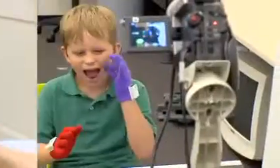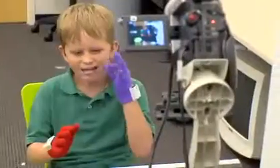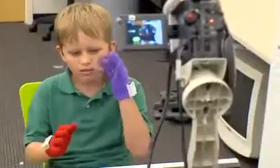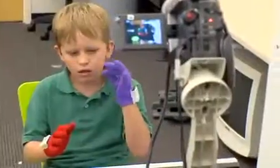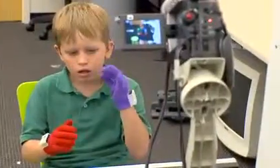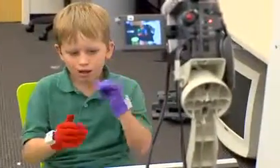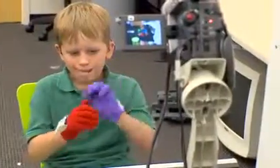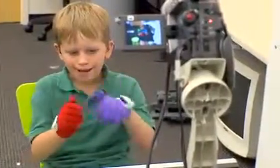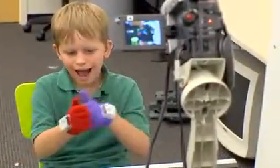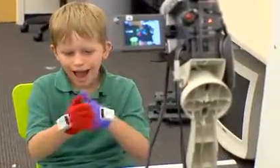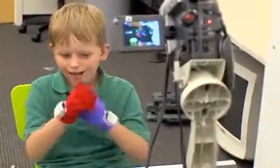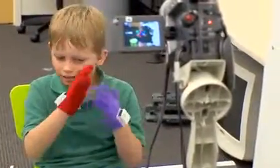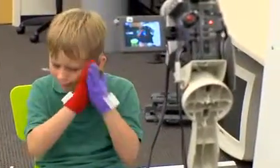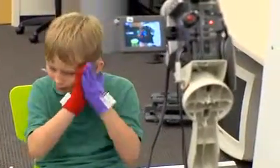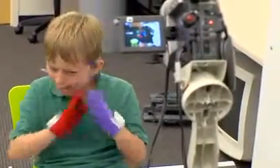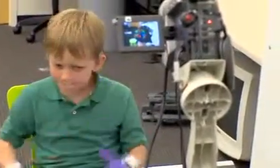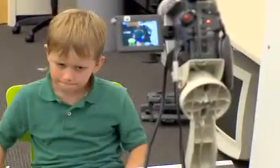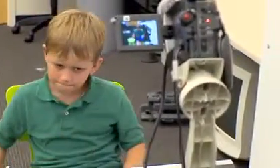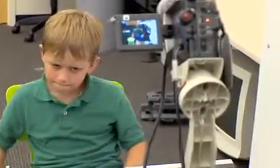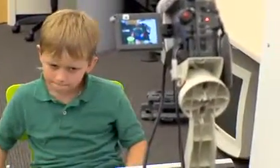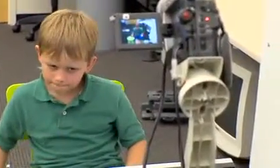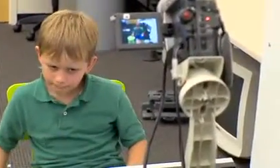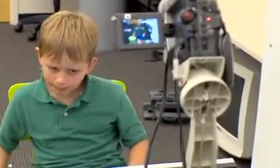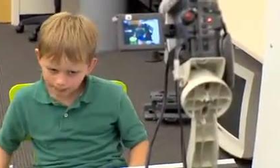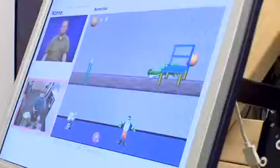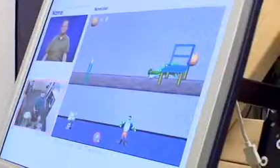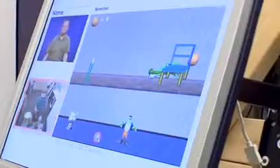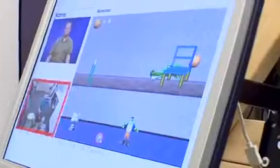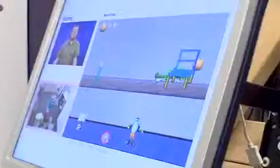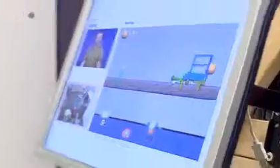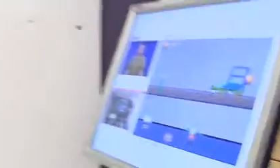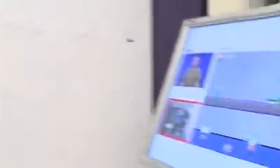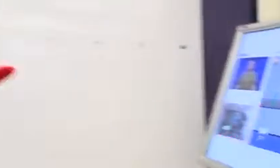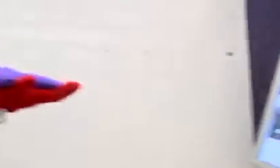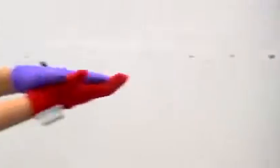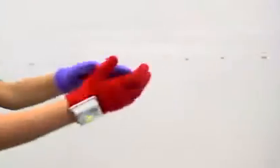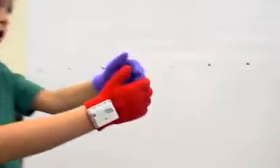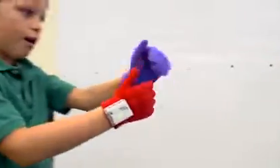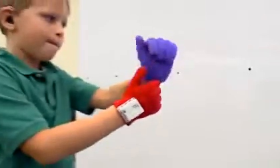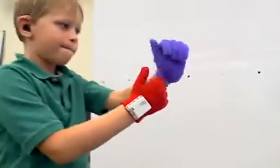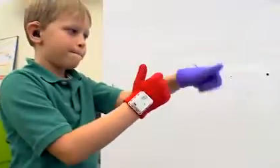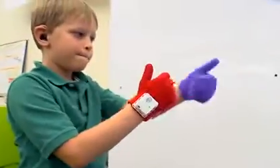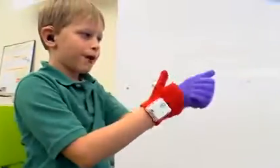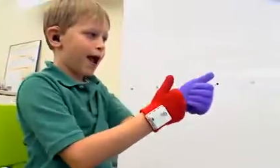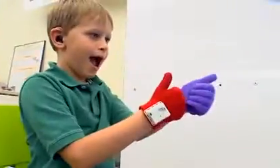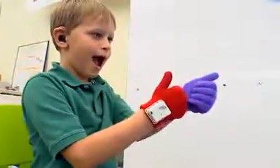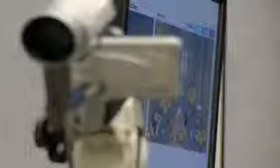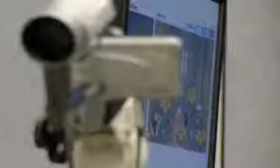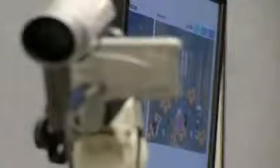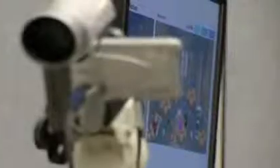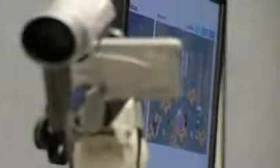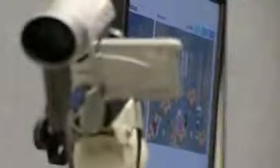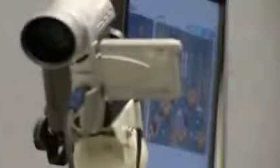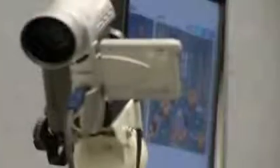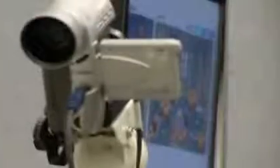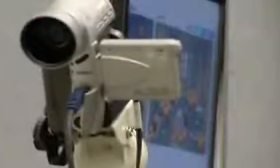MILES COPYCAT IS PRIMARILY BEING DEVELOPED FOR CLASSROOMS. THOMAS WEARS GLOVES WITH MOTION SENSORS. A CAMERA TRACKS HIS